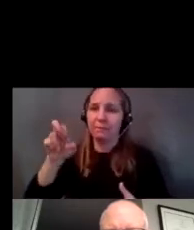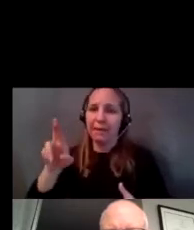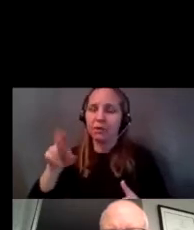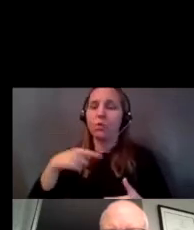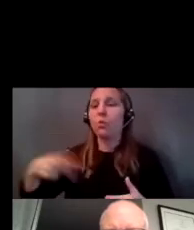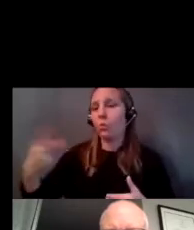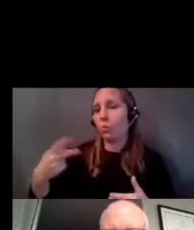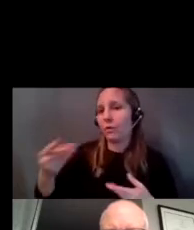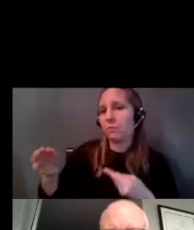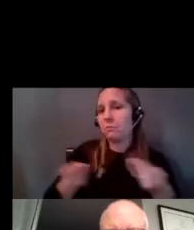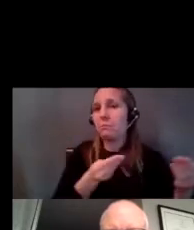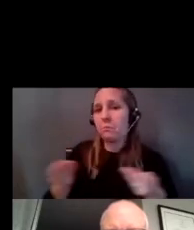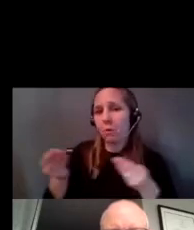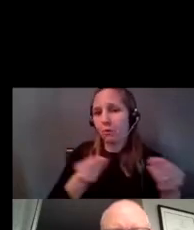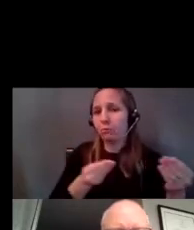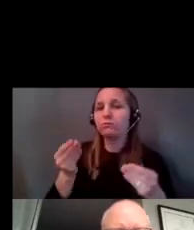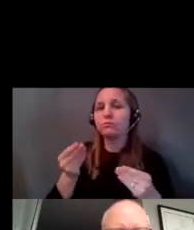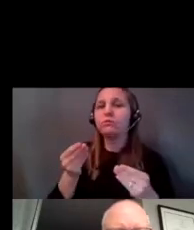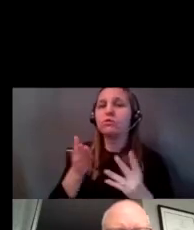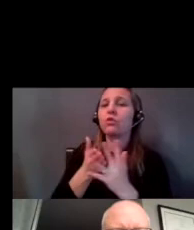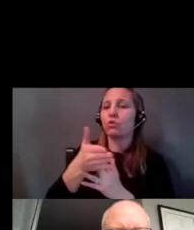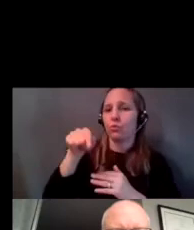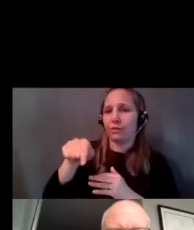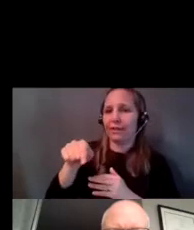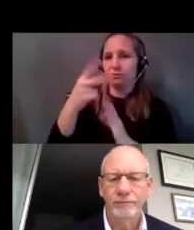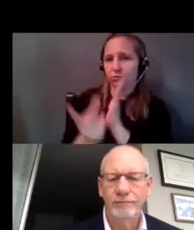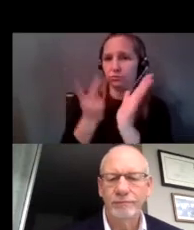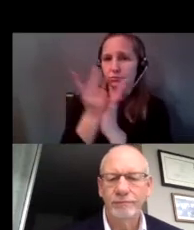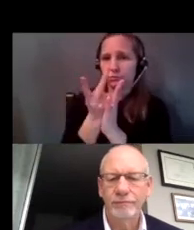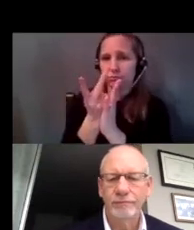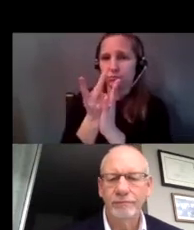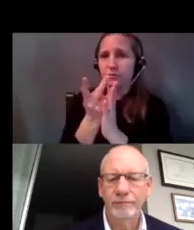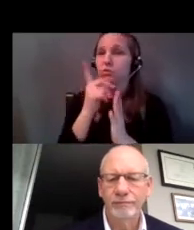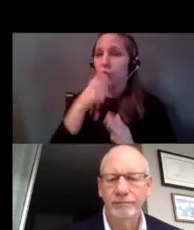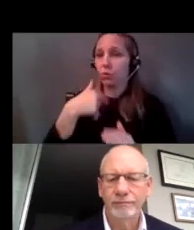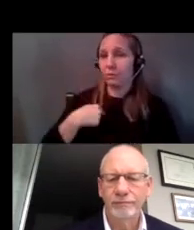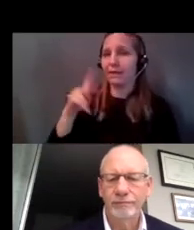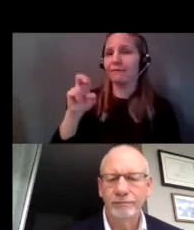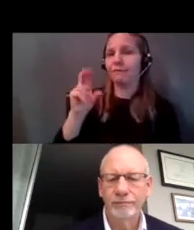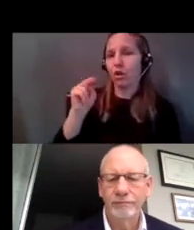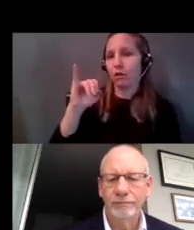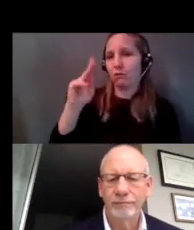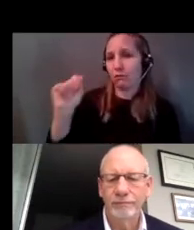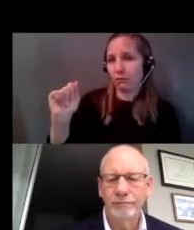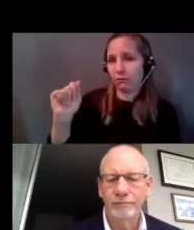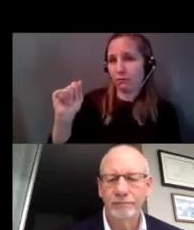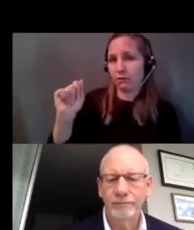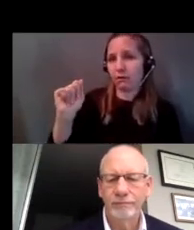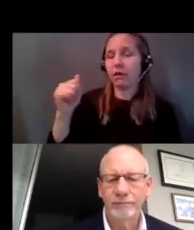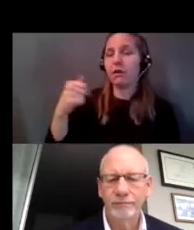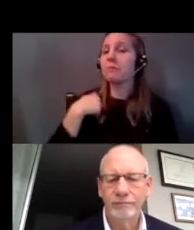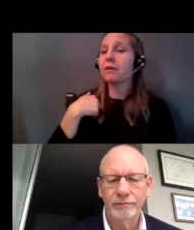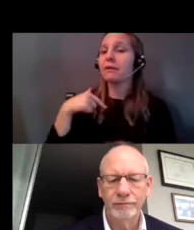moderators guiding you through this conversation over the 2 hours. So my name is Veronica, and I'm joining in from